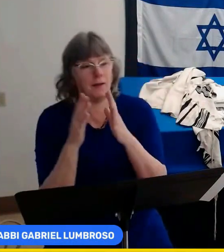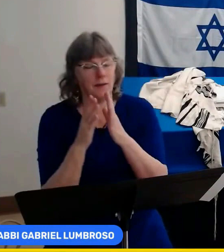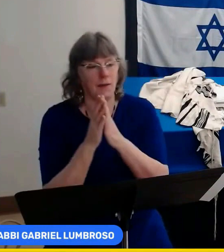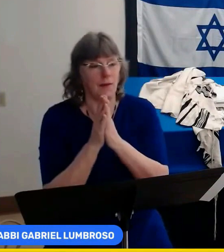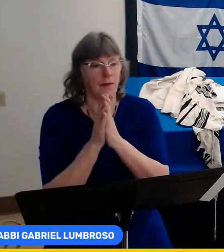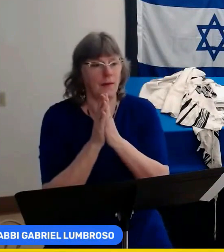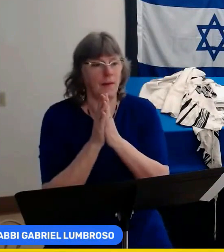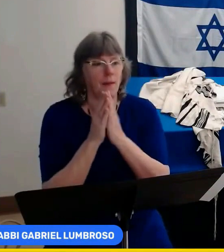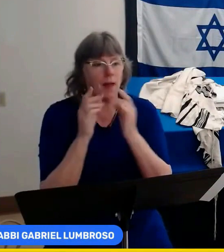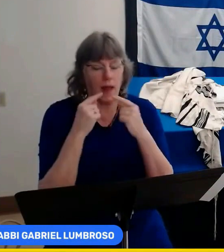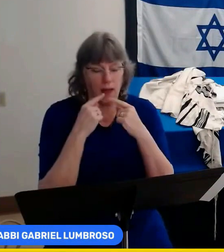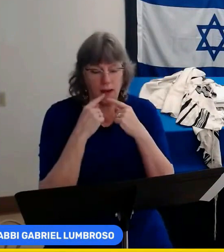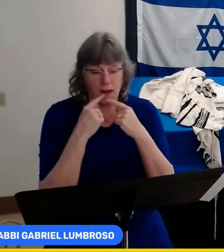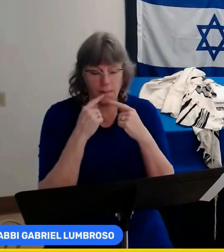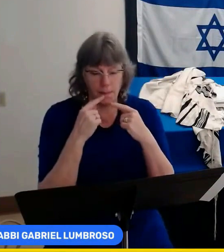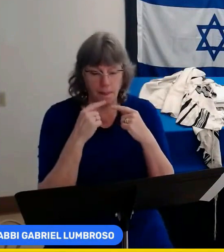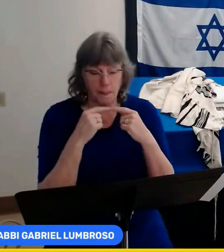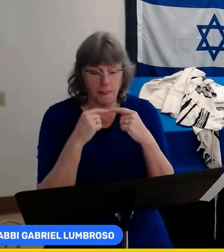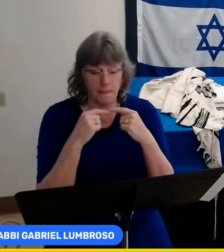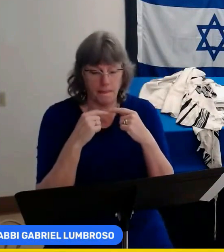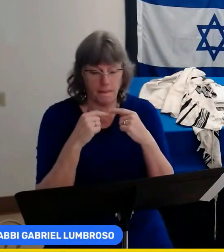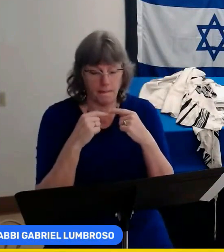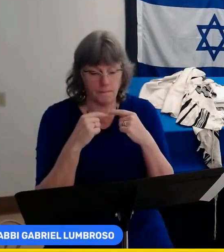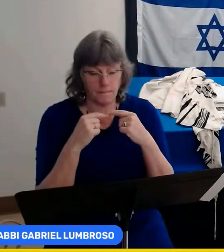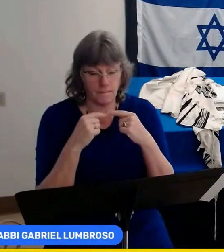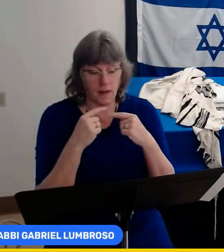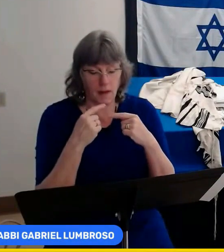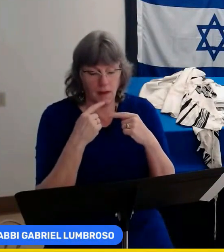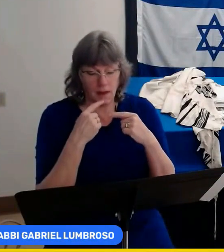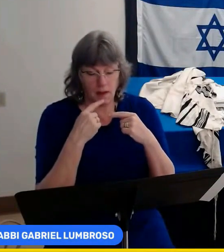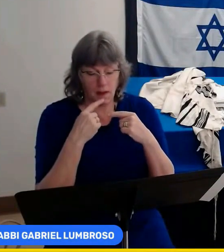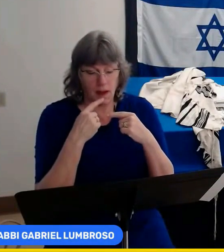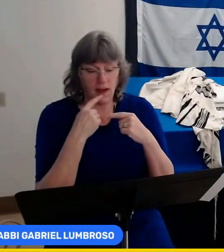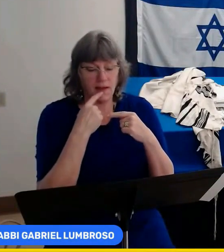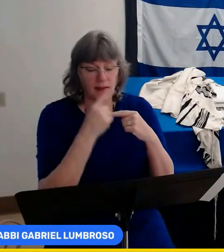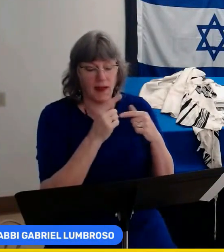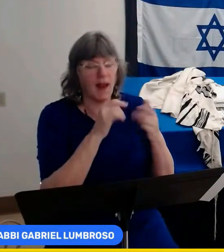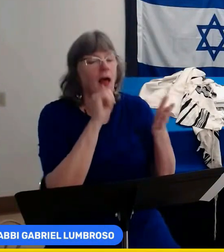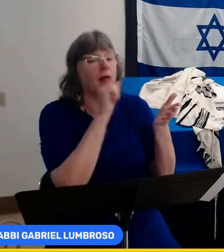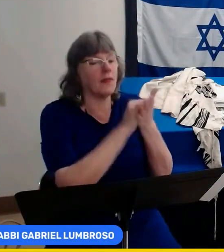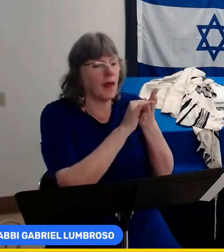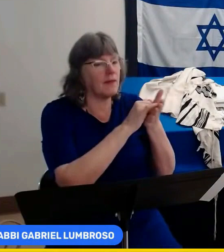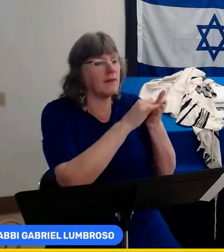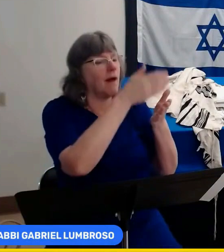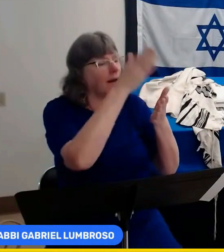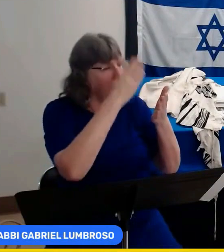And he considers that God's mercies.